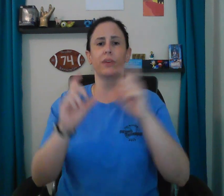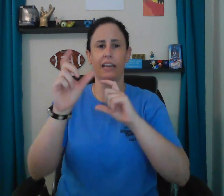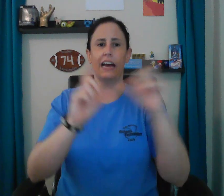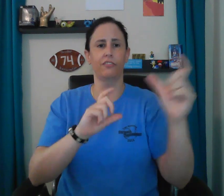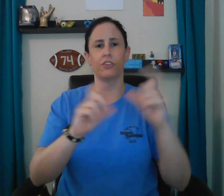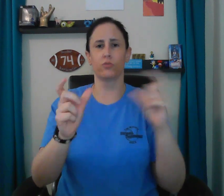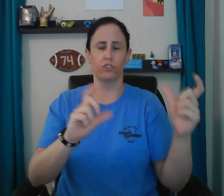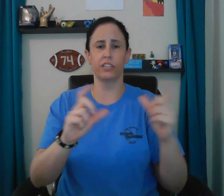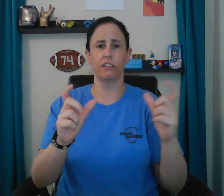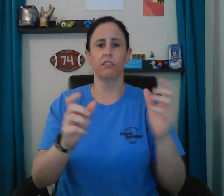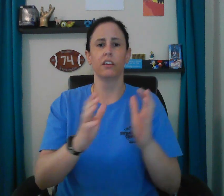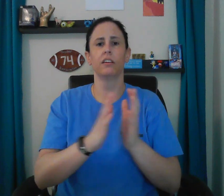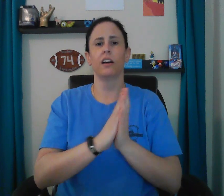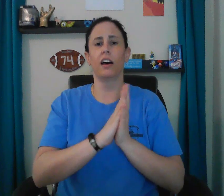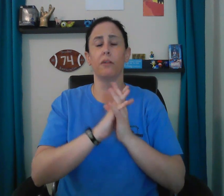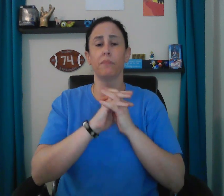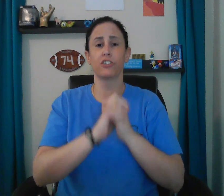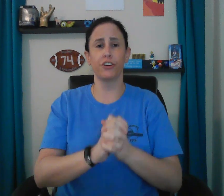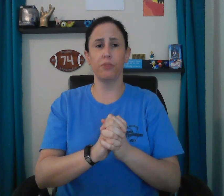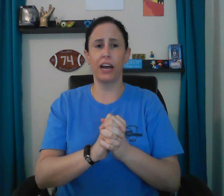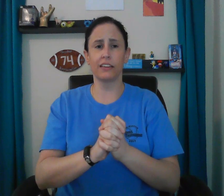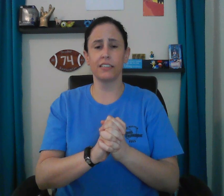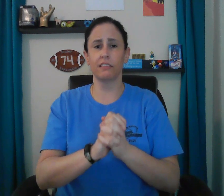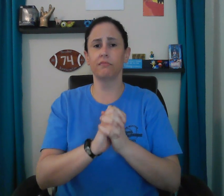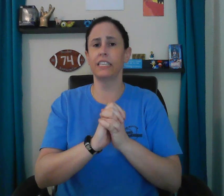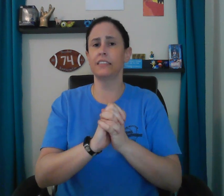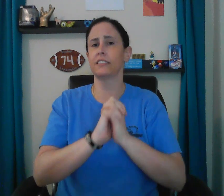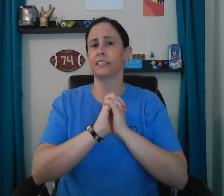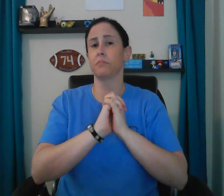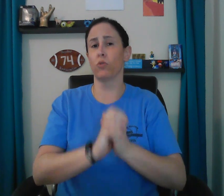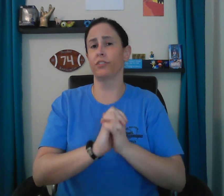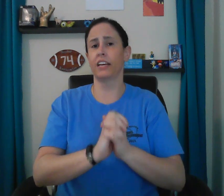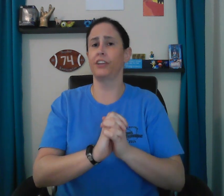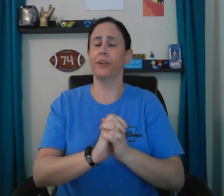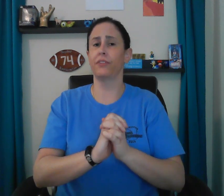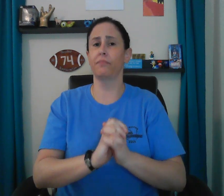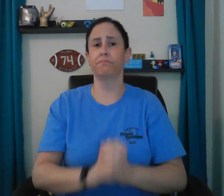can add those words in. Make sure you're practicing these. It's important that you know them.